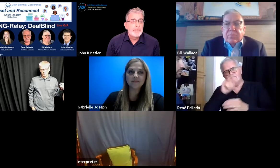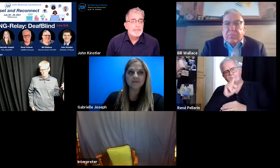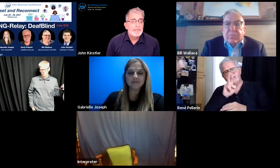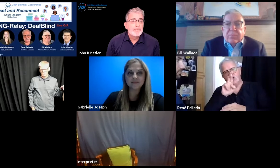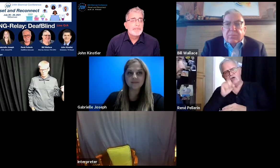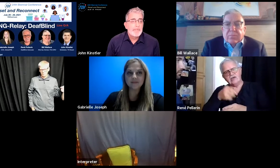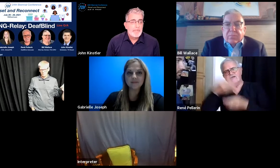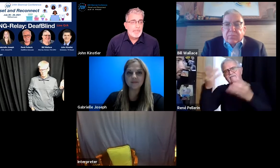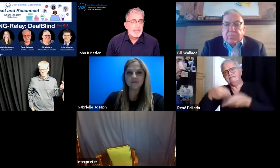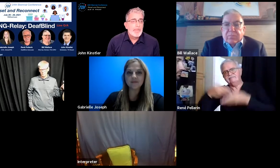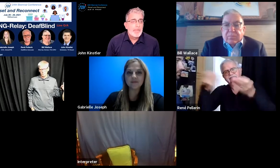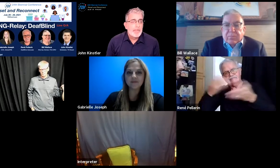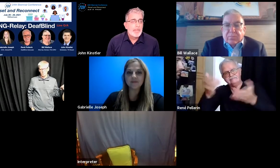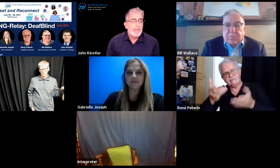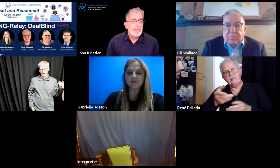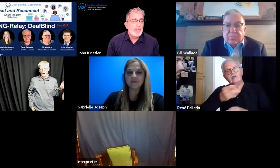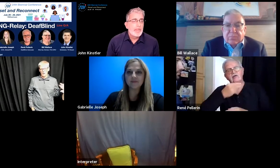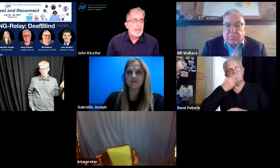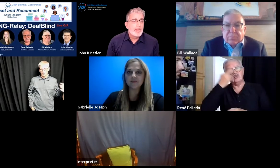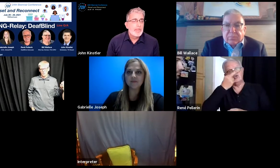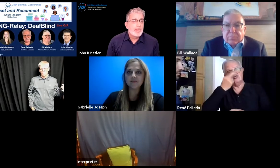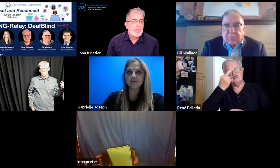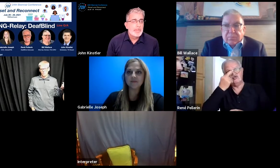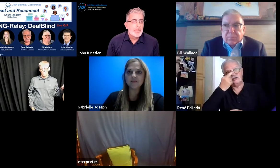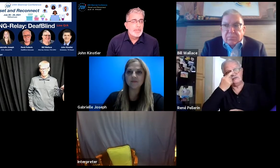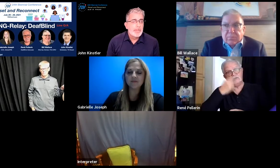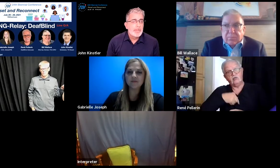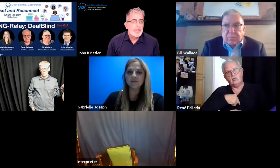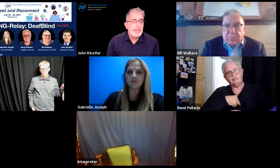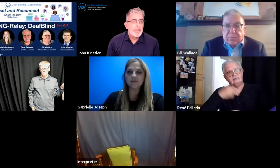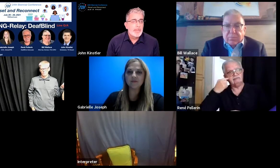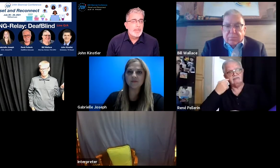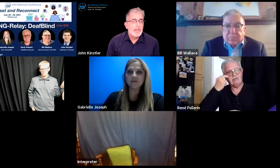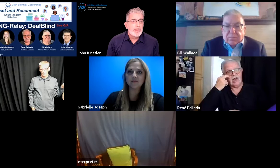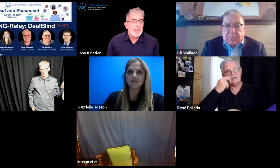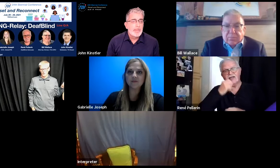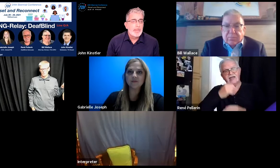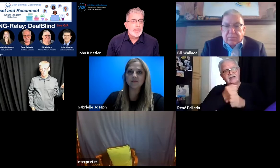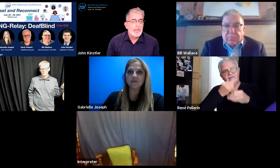First of all, I'd like to share that it's important to provide free video phones.